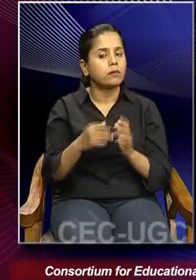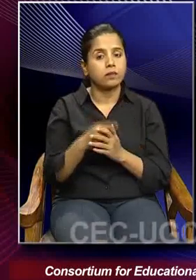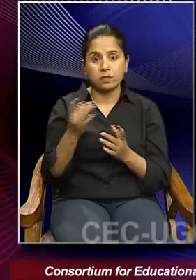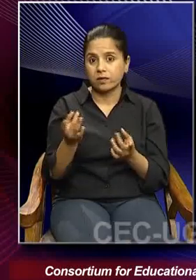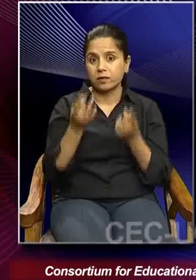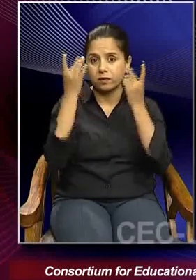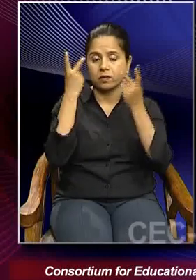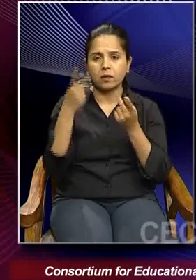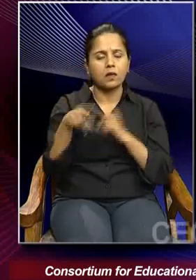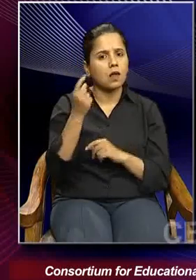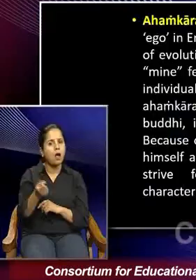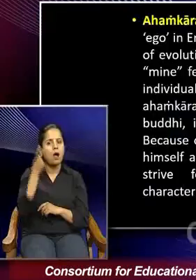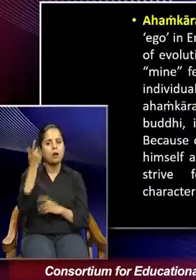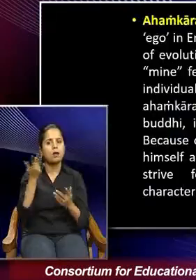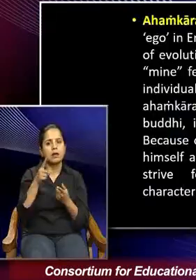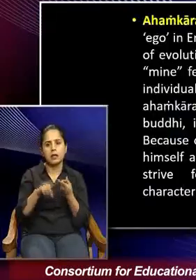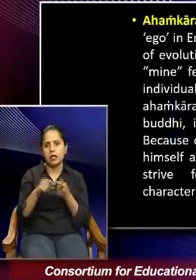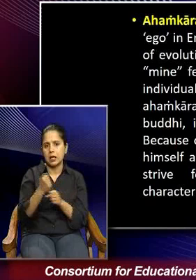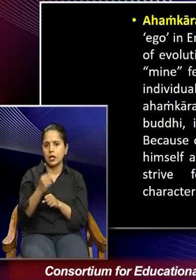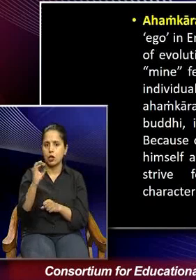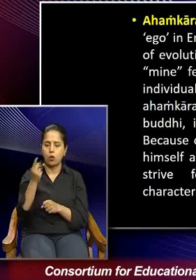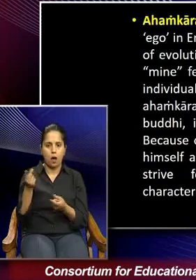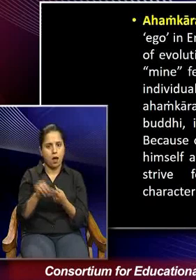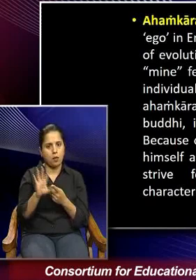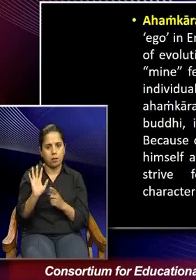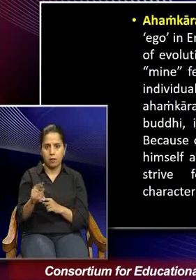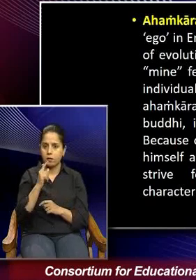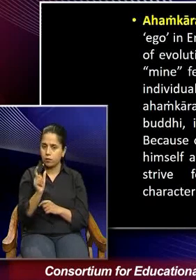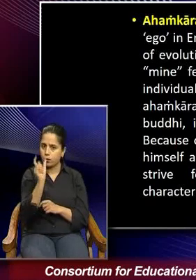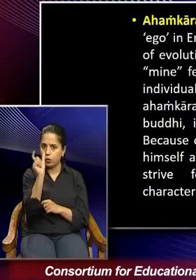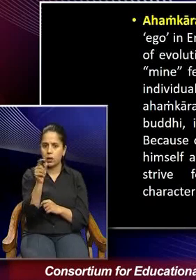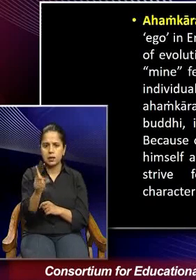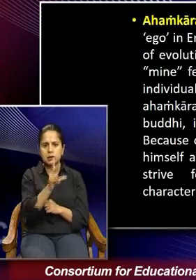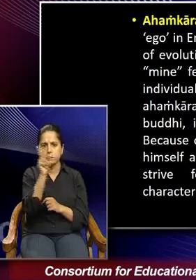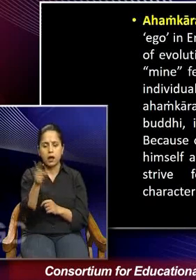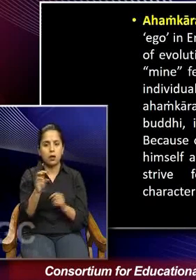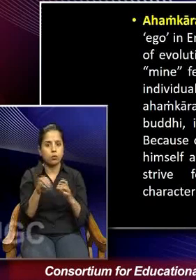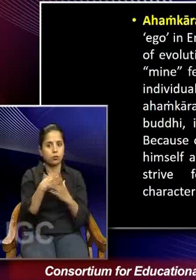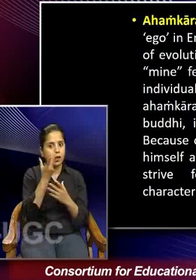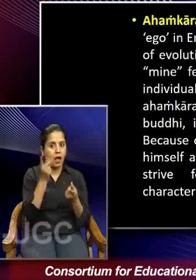Ahankar is understood as ego in English. It is the second product of evolution.